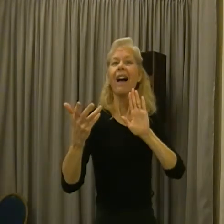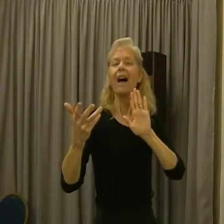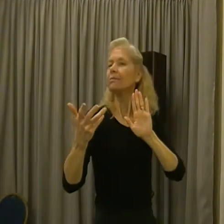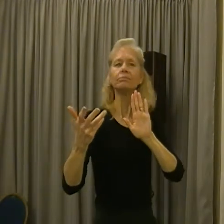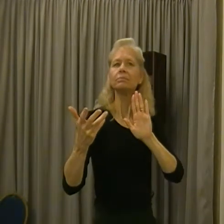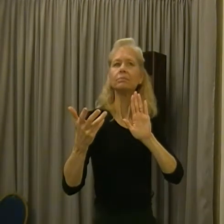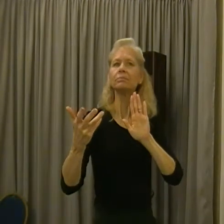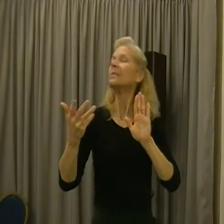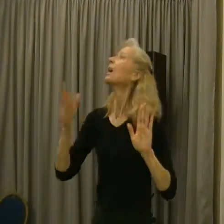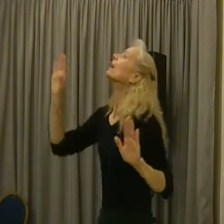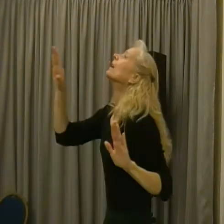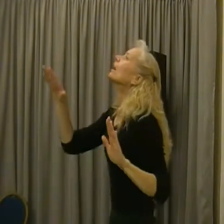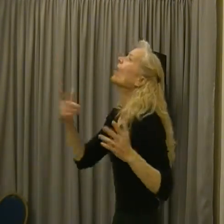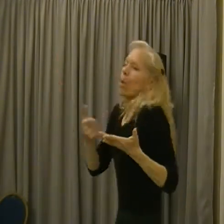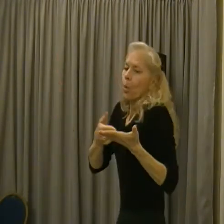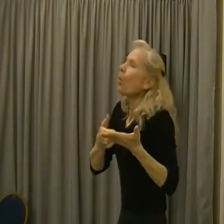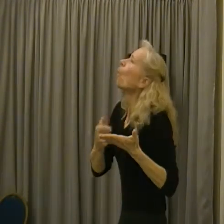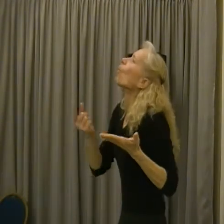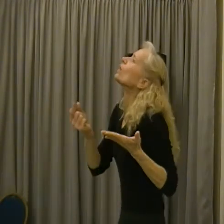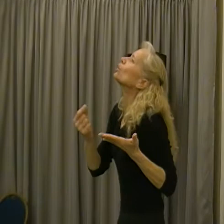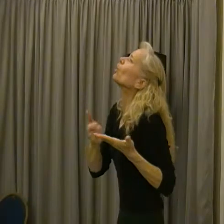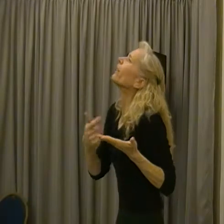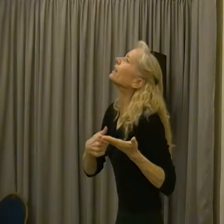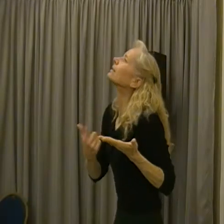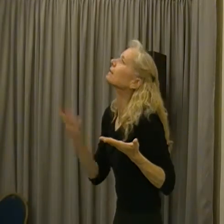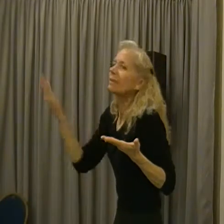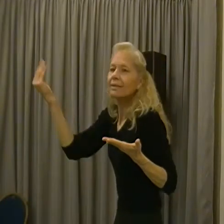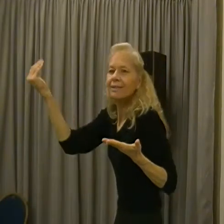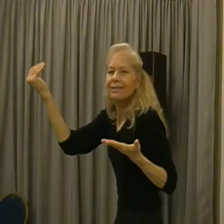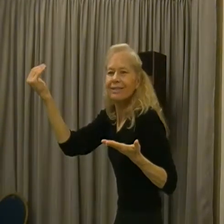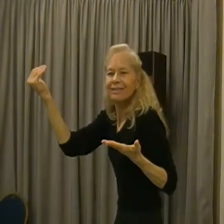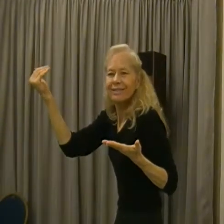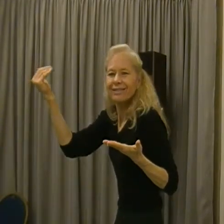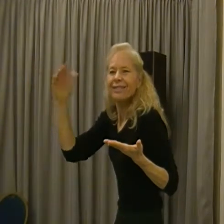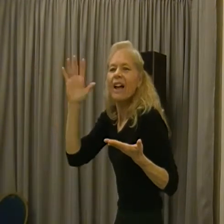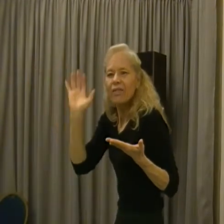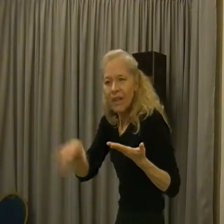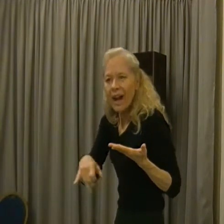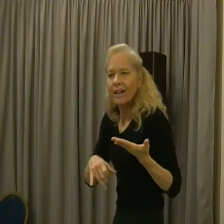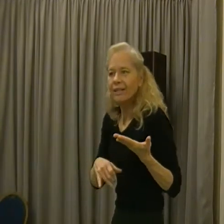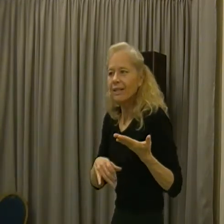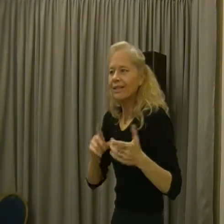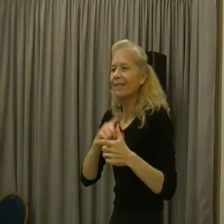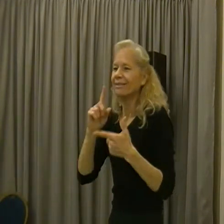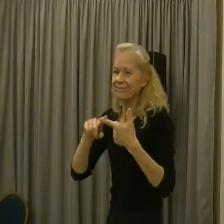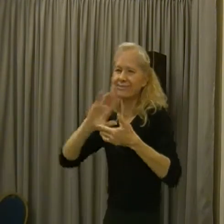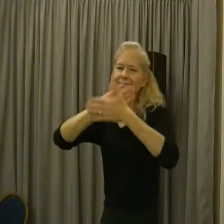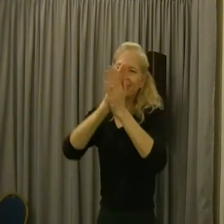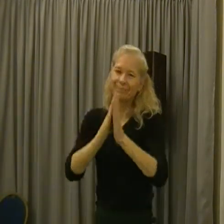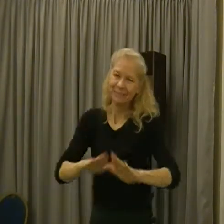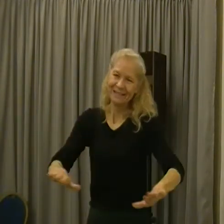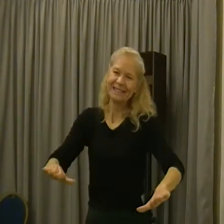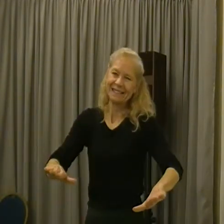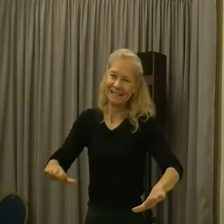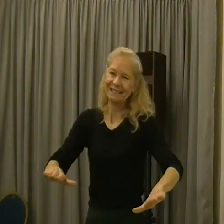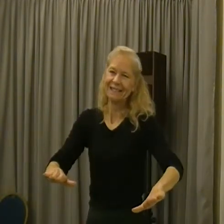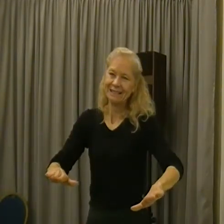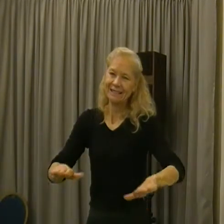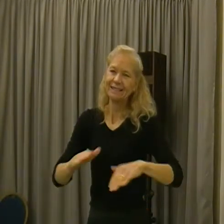something that makes us better than another human being. We lose that. We lose that. God has strength.